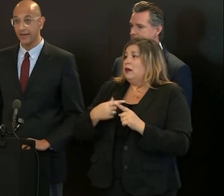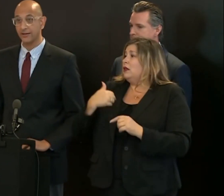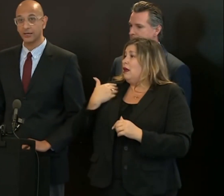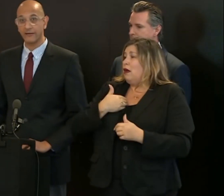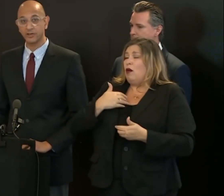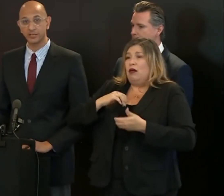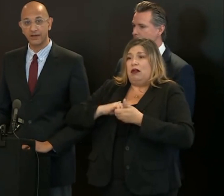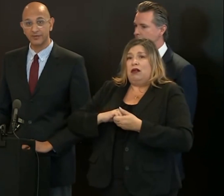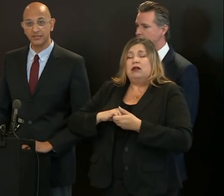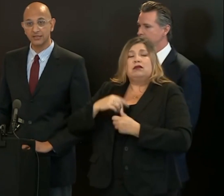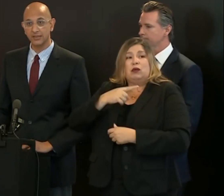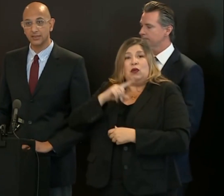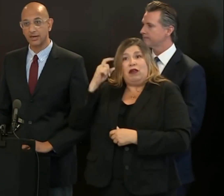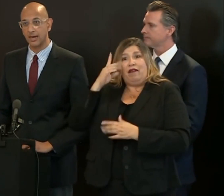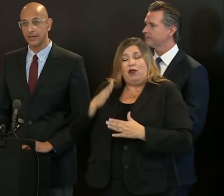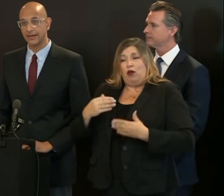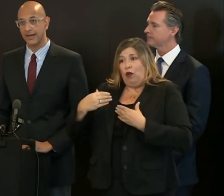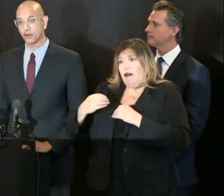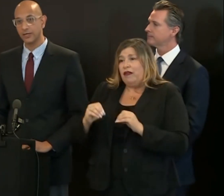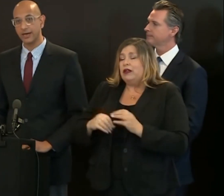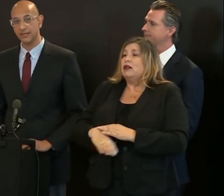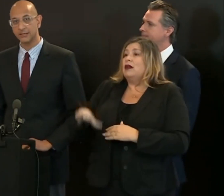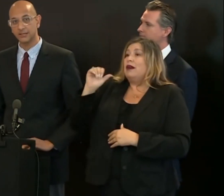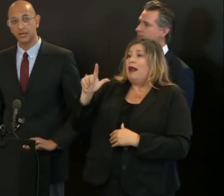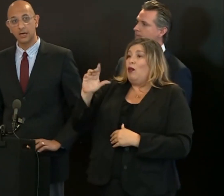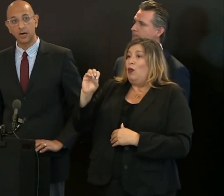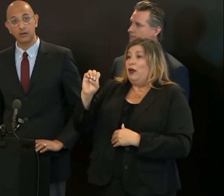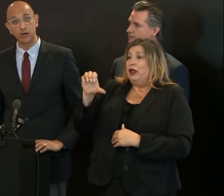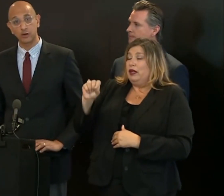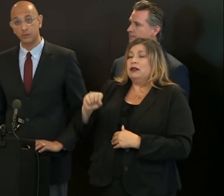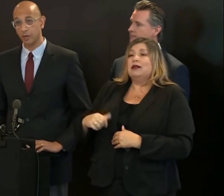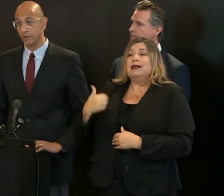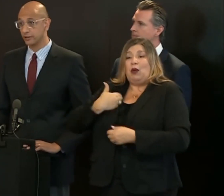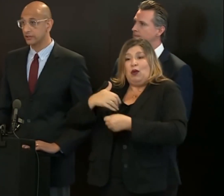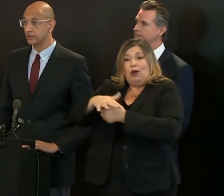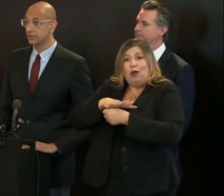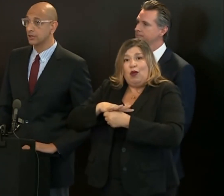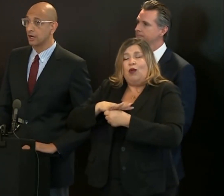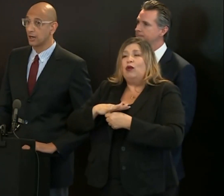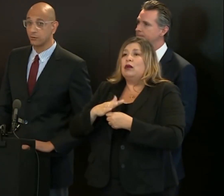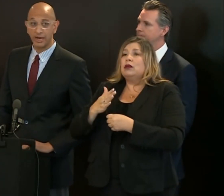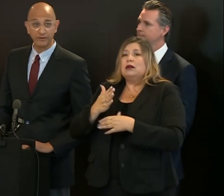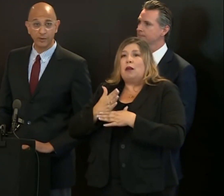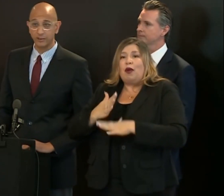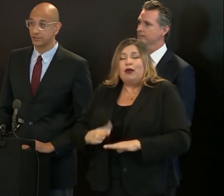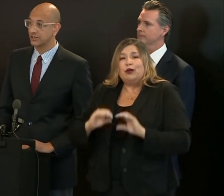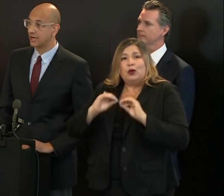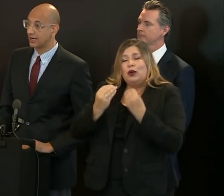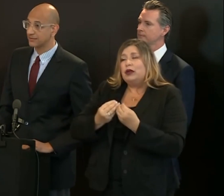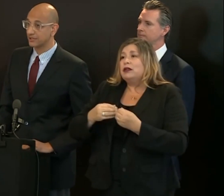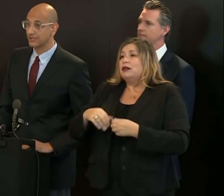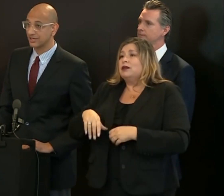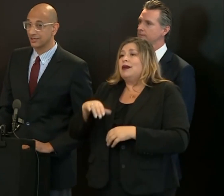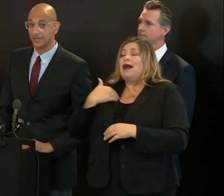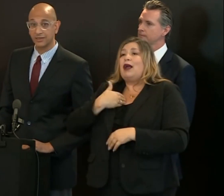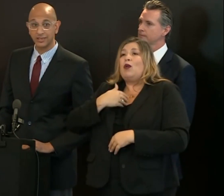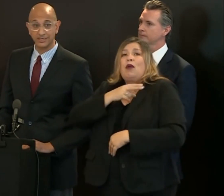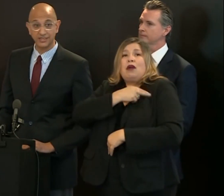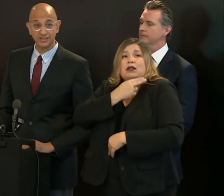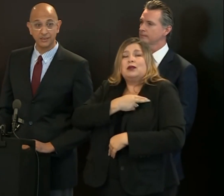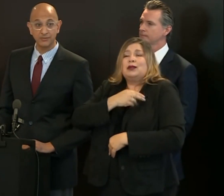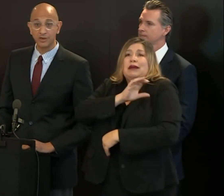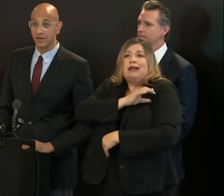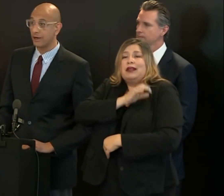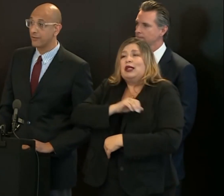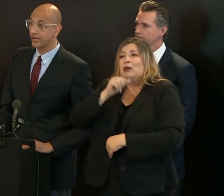colleagues at the Governor's Office, Cal OES, our local partners, our private partners in the hospital system, the